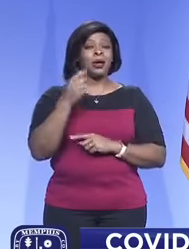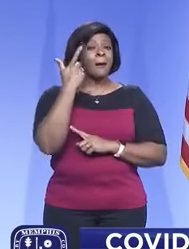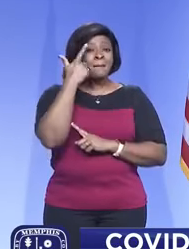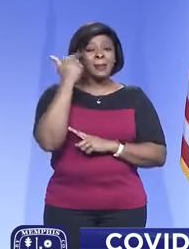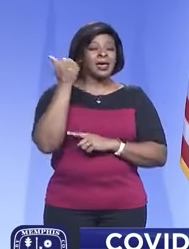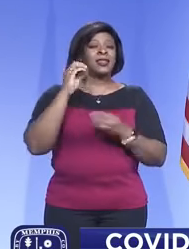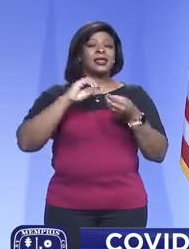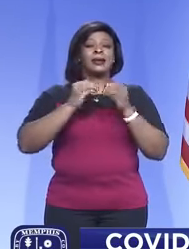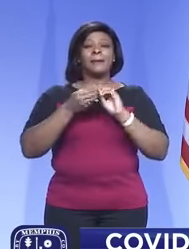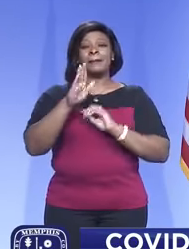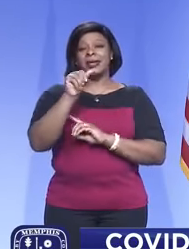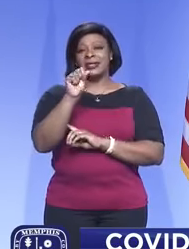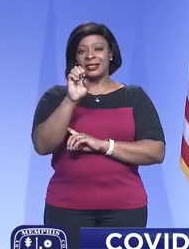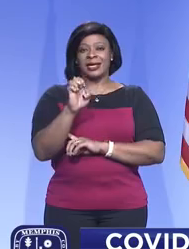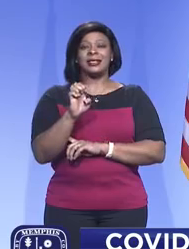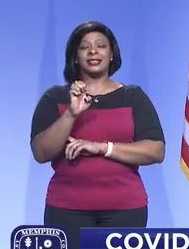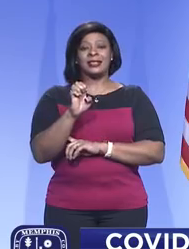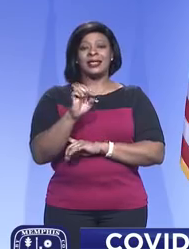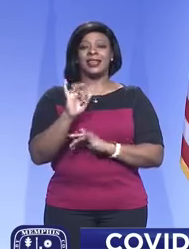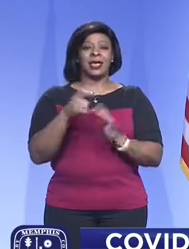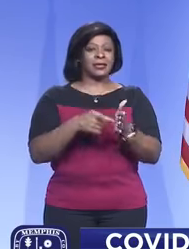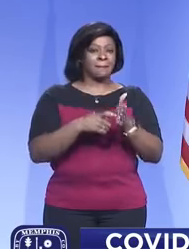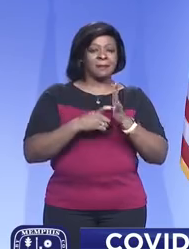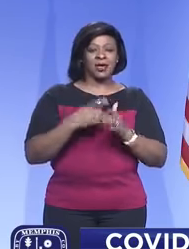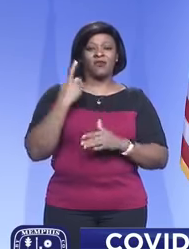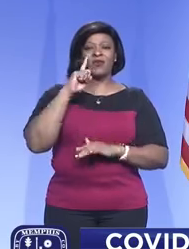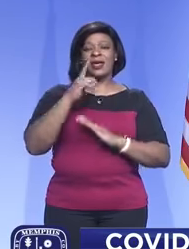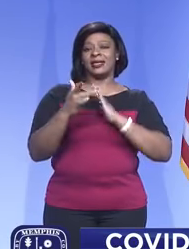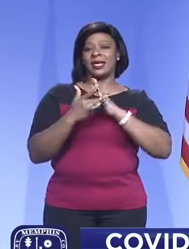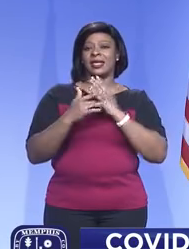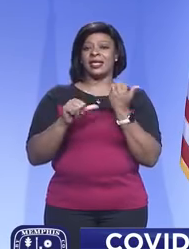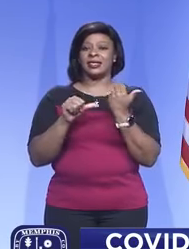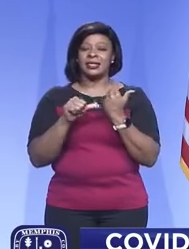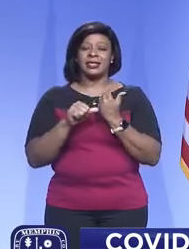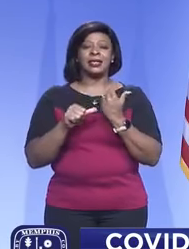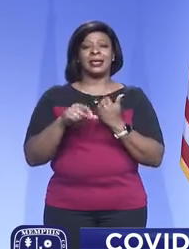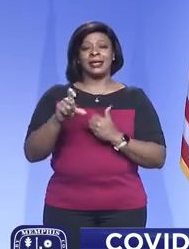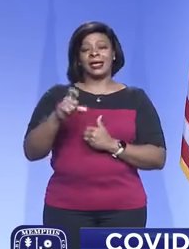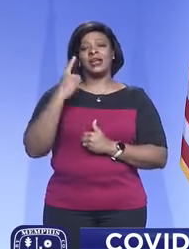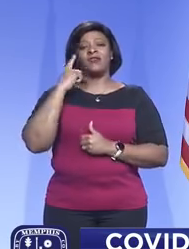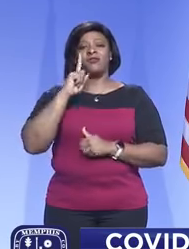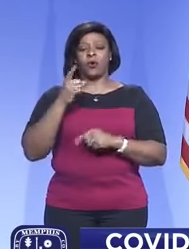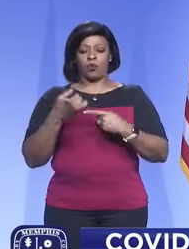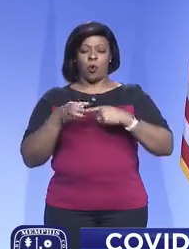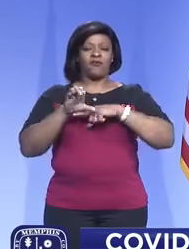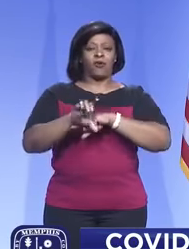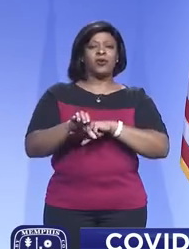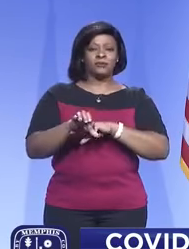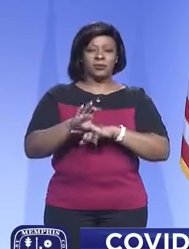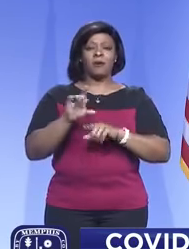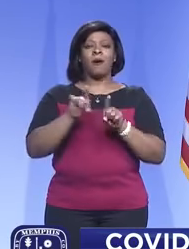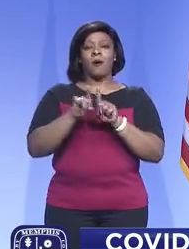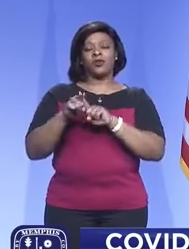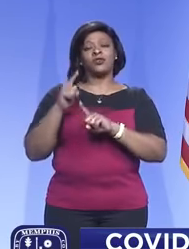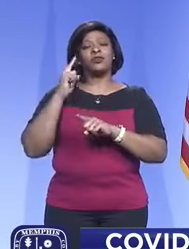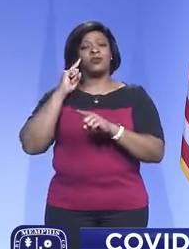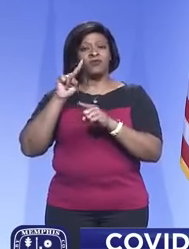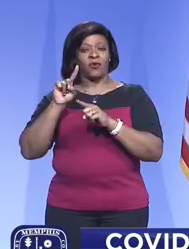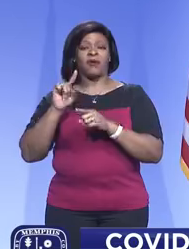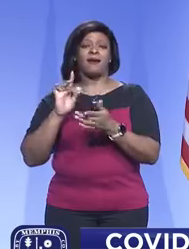of the number of cases, the demand for technical assistance, and the need for enforcement in addition to contact